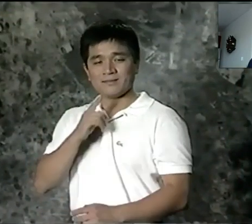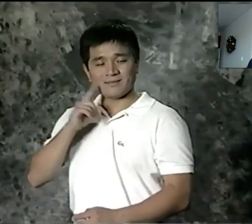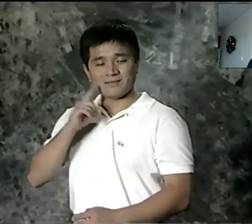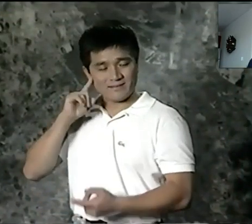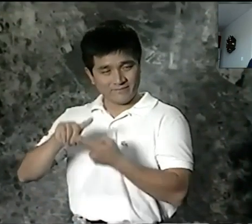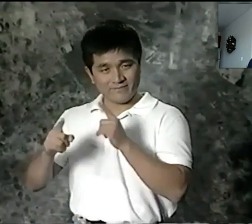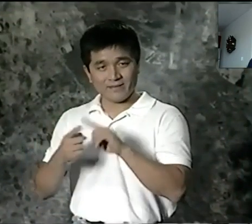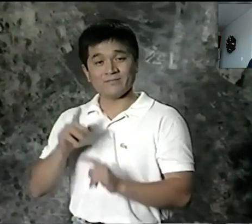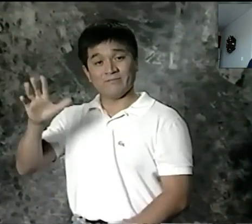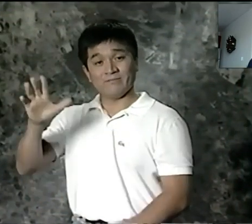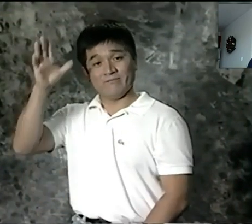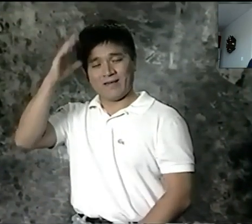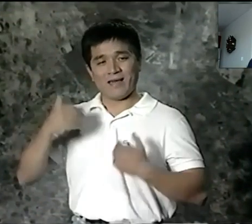Back in high school, my deaf friend,